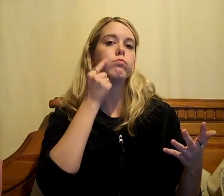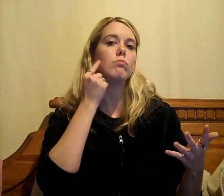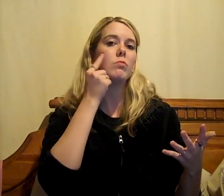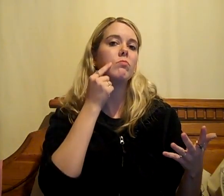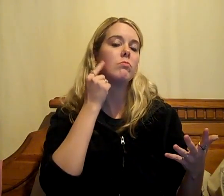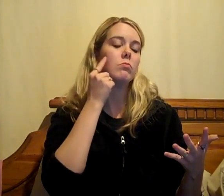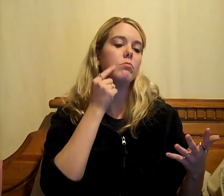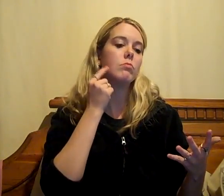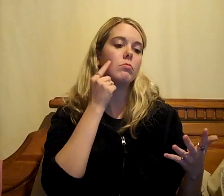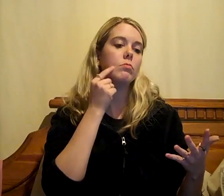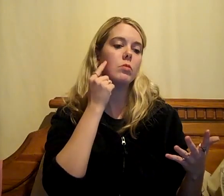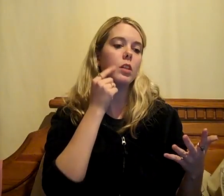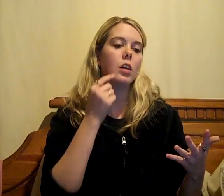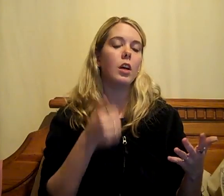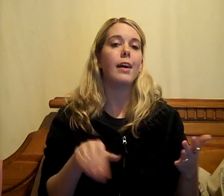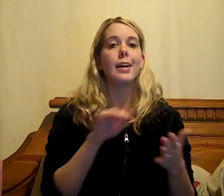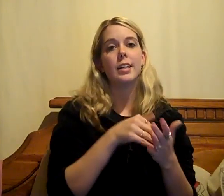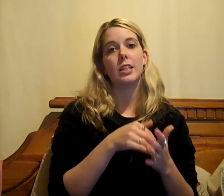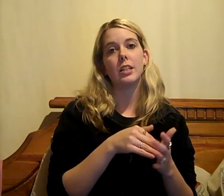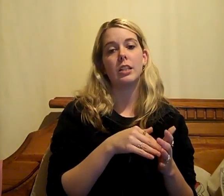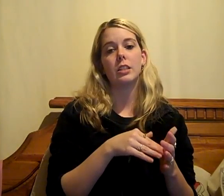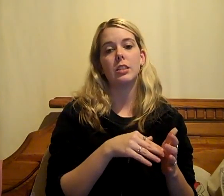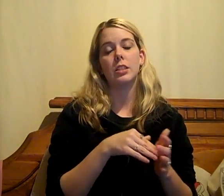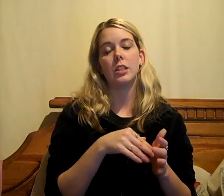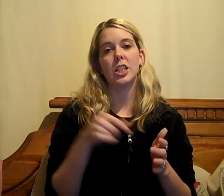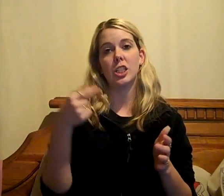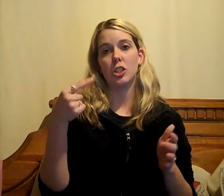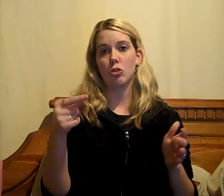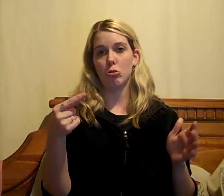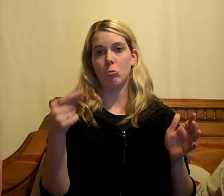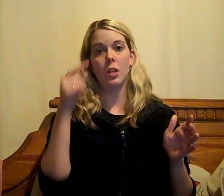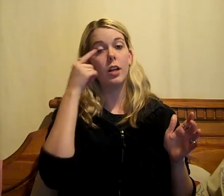So again, I'm just using the tip to spread this around.